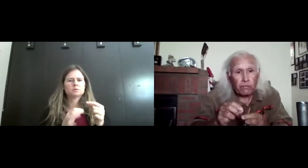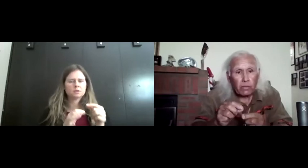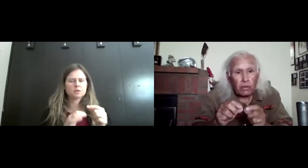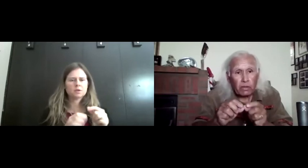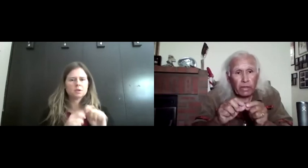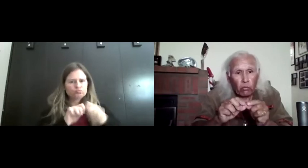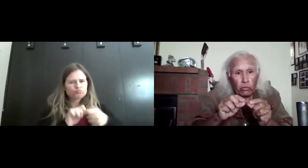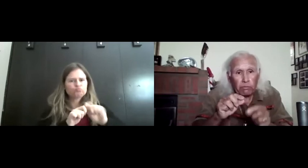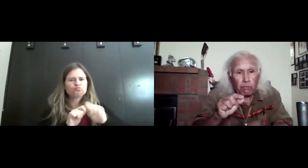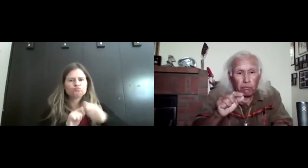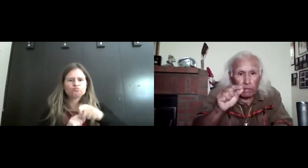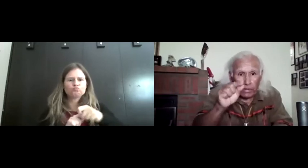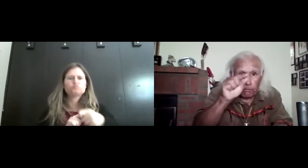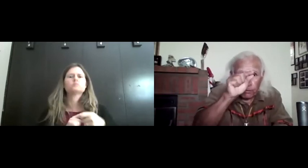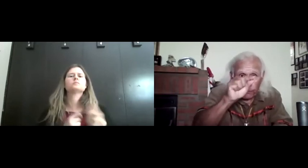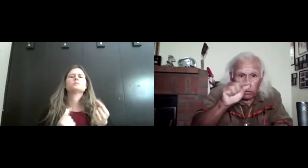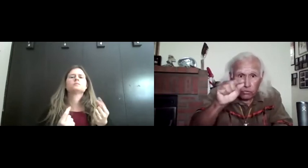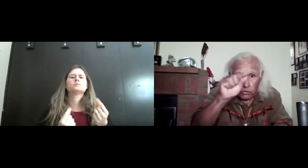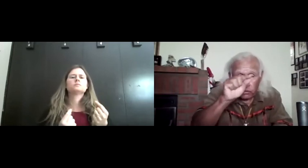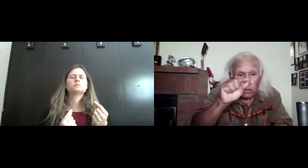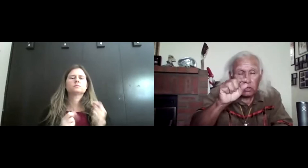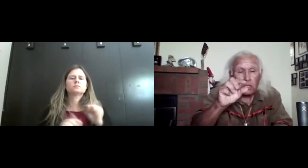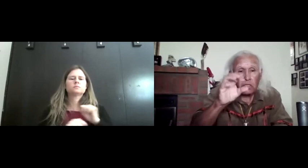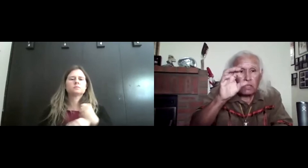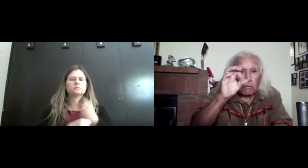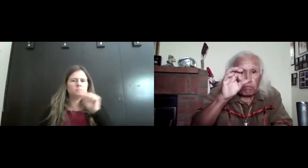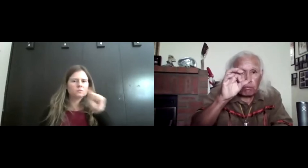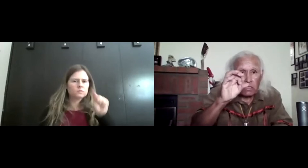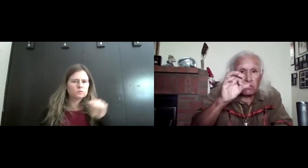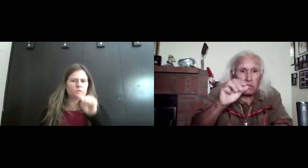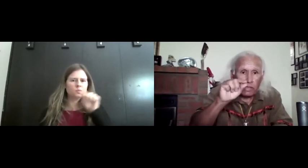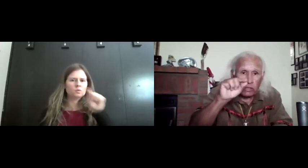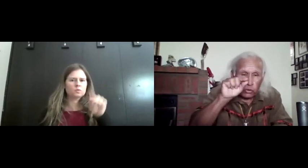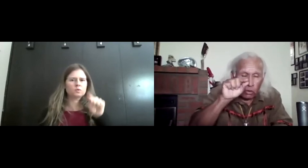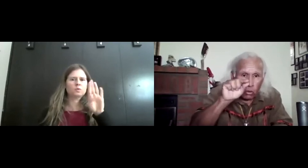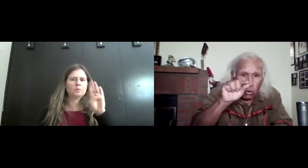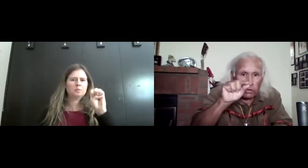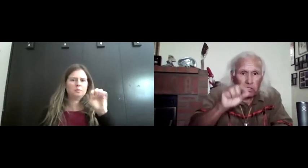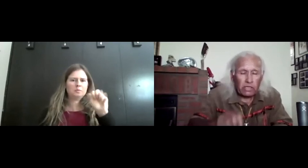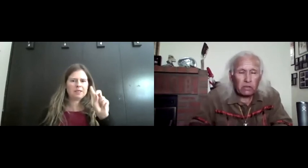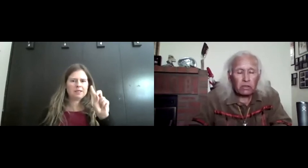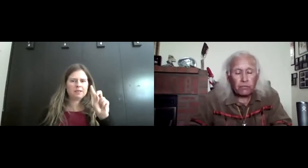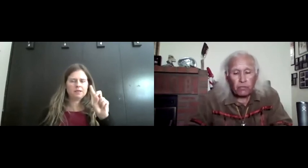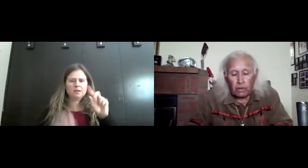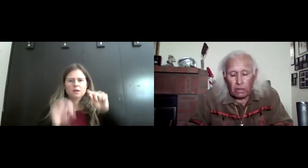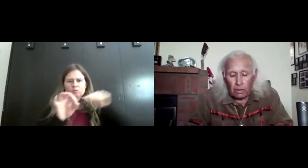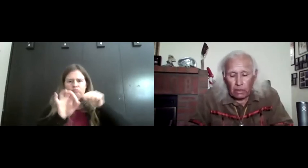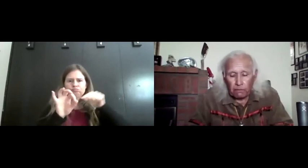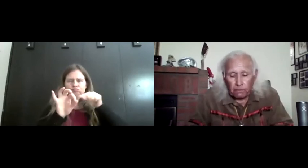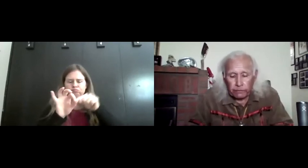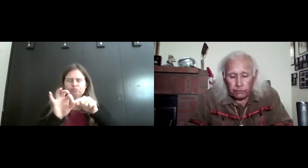with. And we would make perfect circular beads and drill a hole in the center.